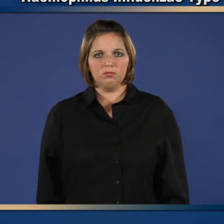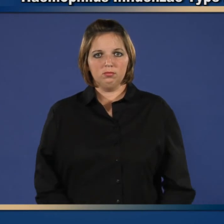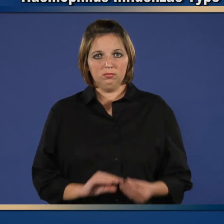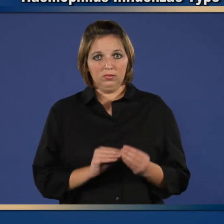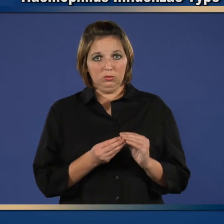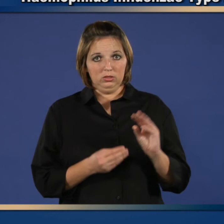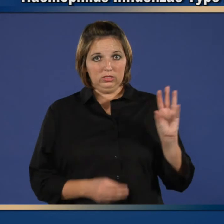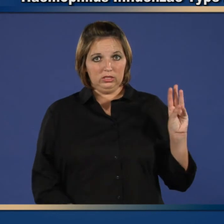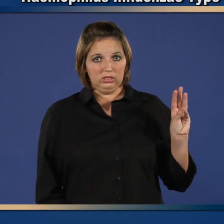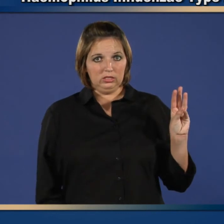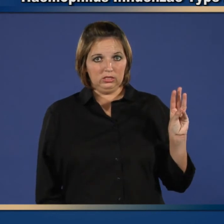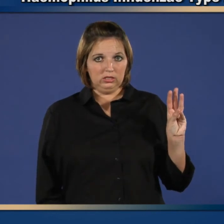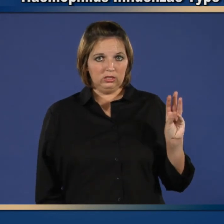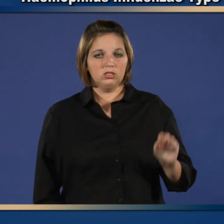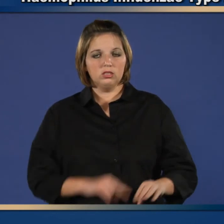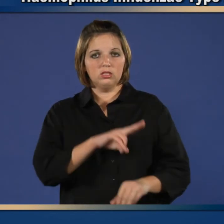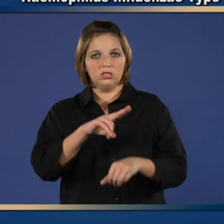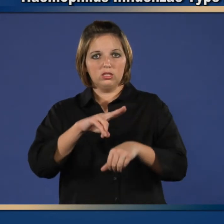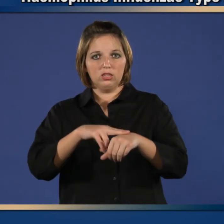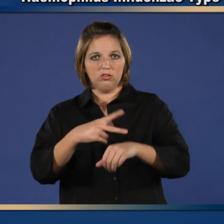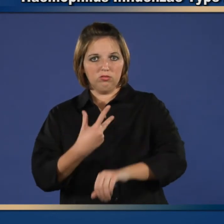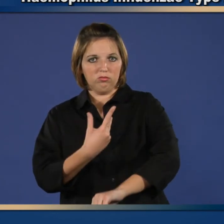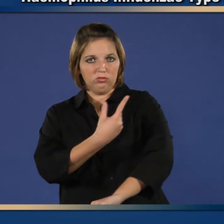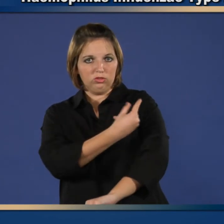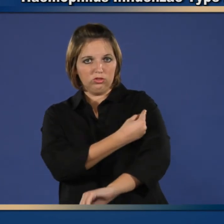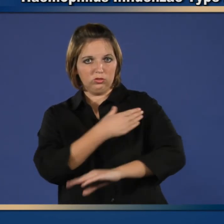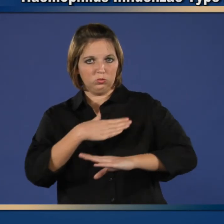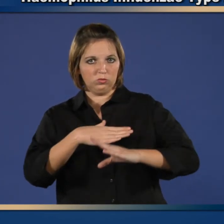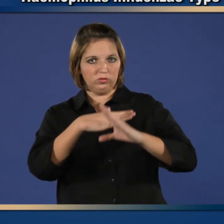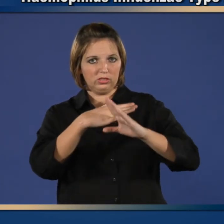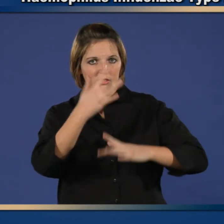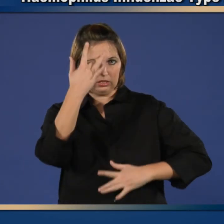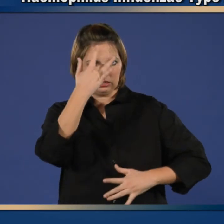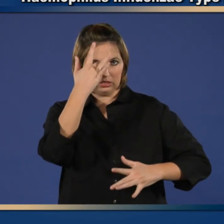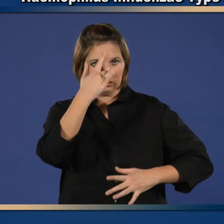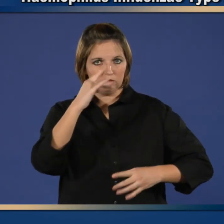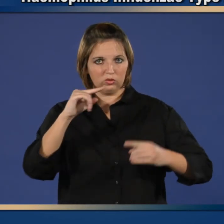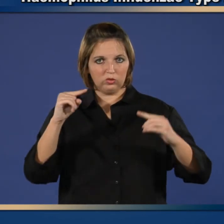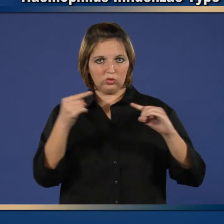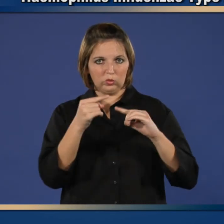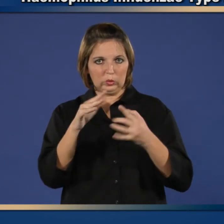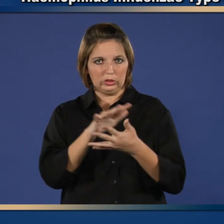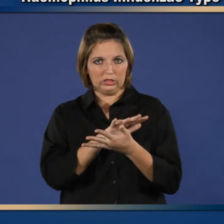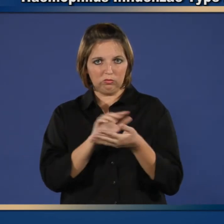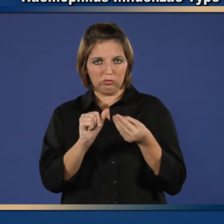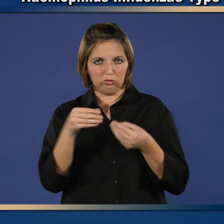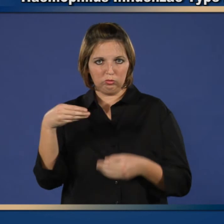Six, the National Vaccine Injury Compensation Program.